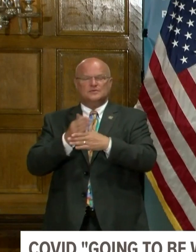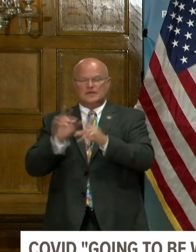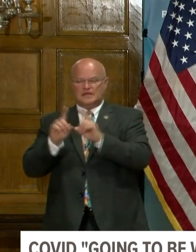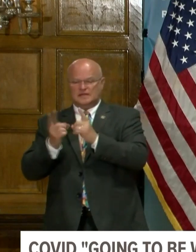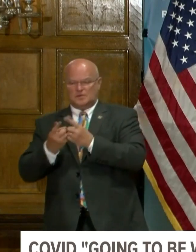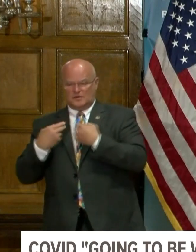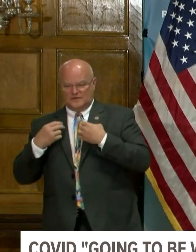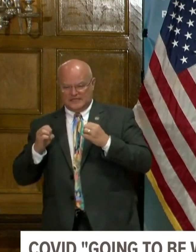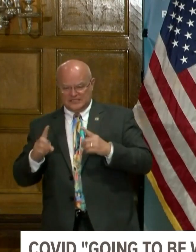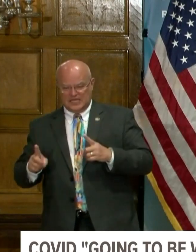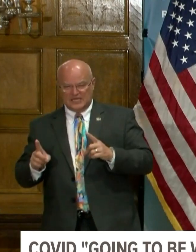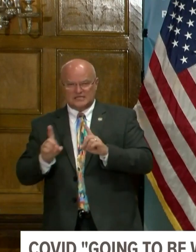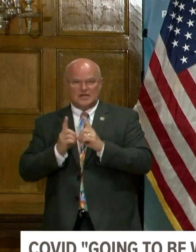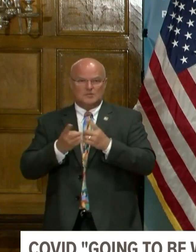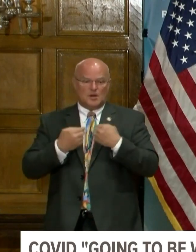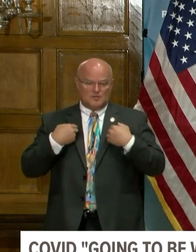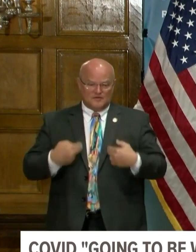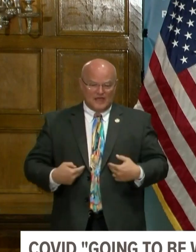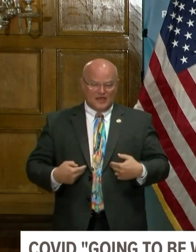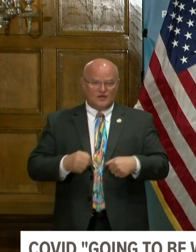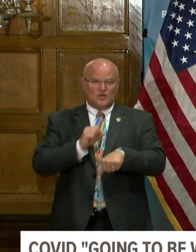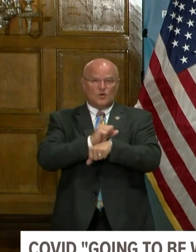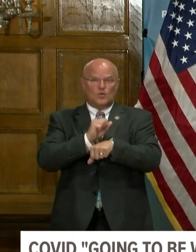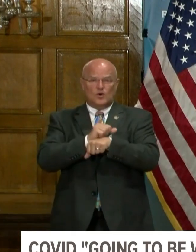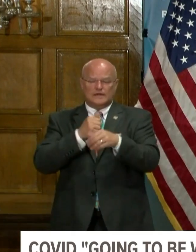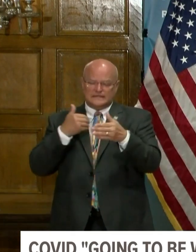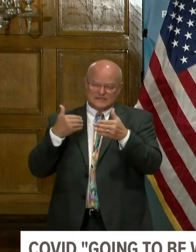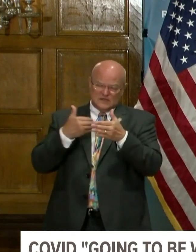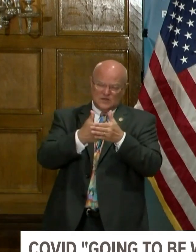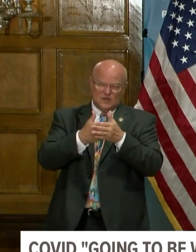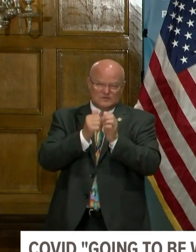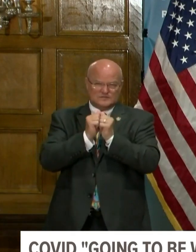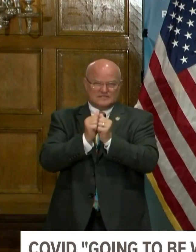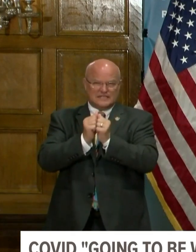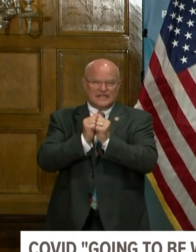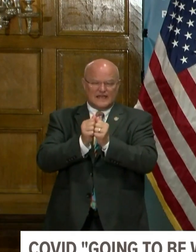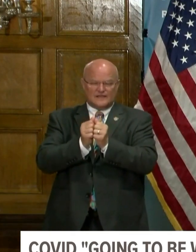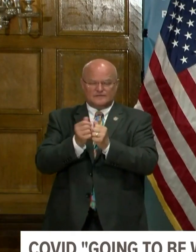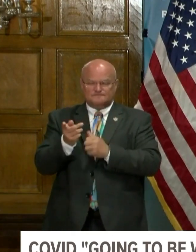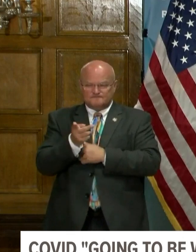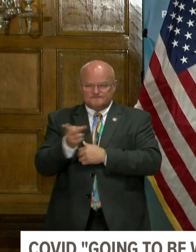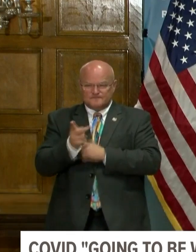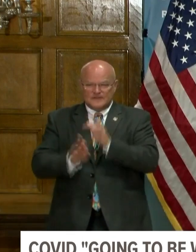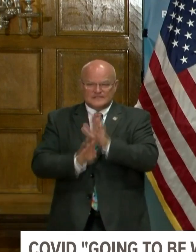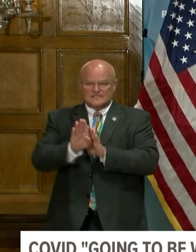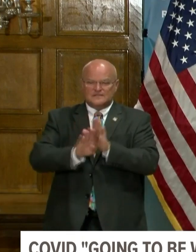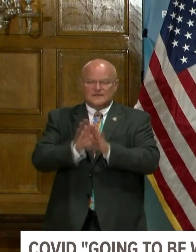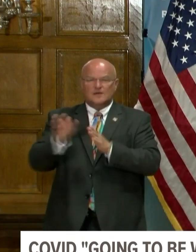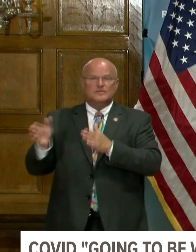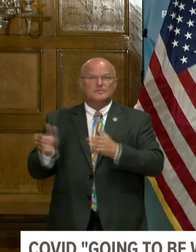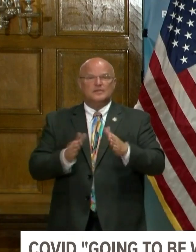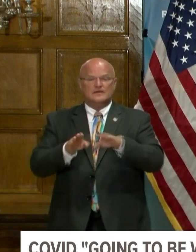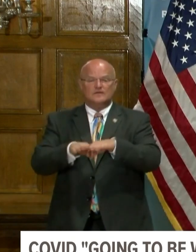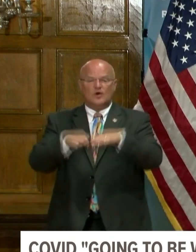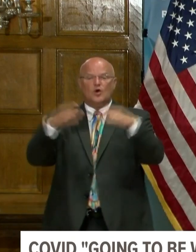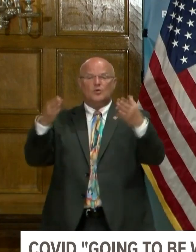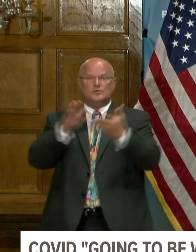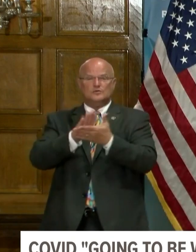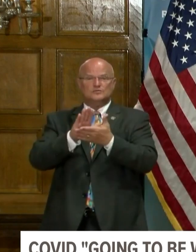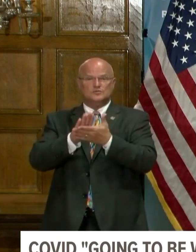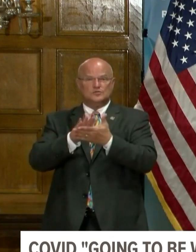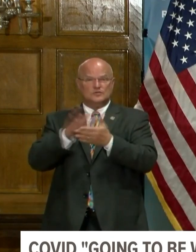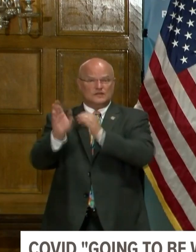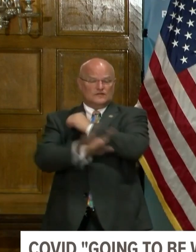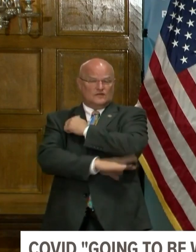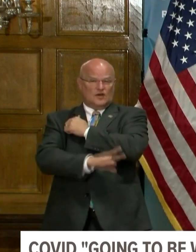of Education and the Department of Health, working closely together as they develop the plans for reopening school next